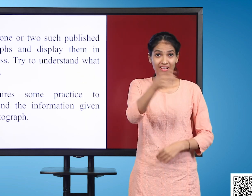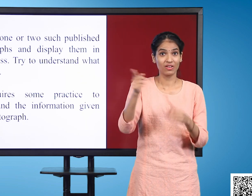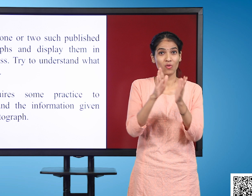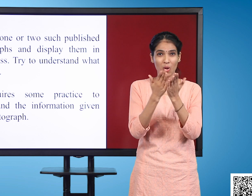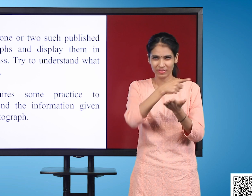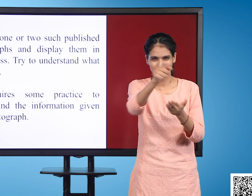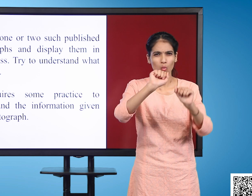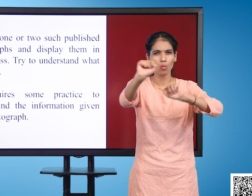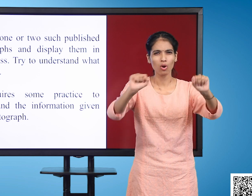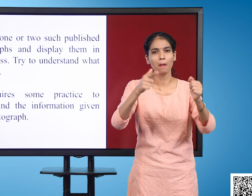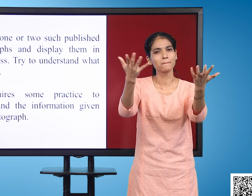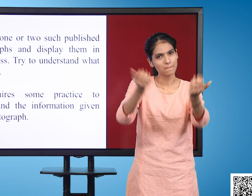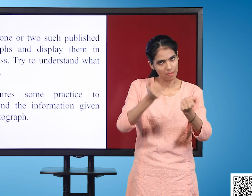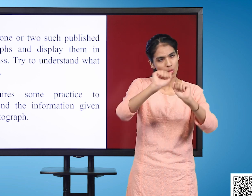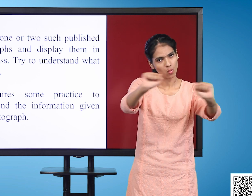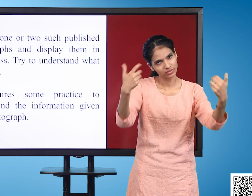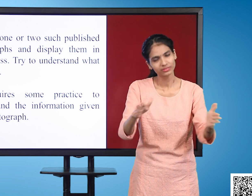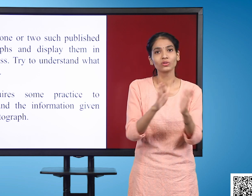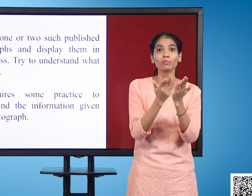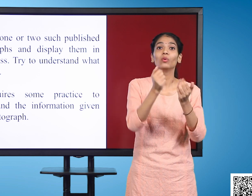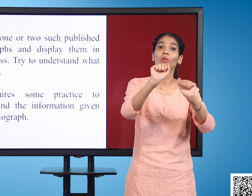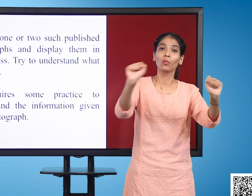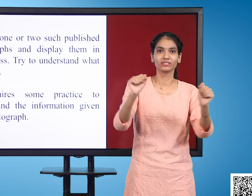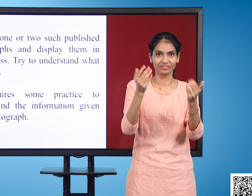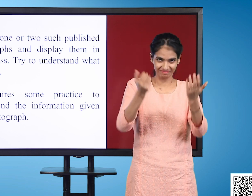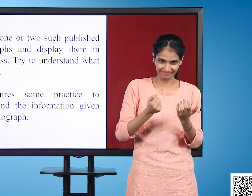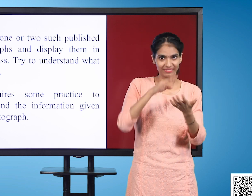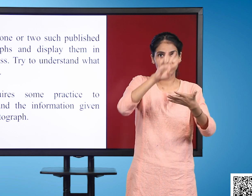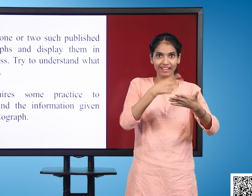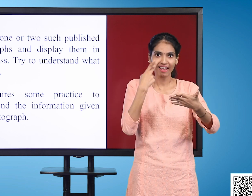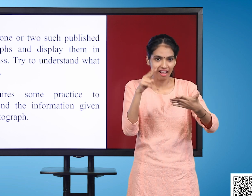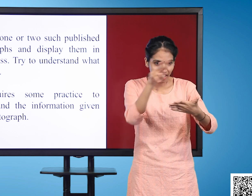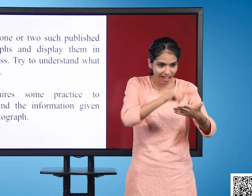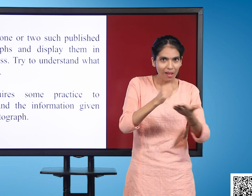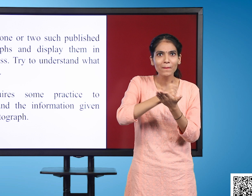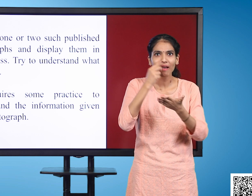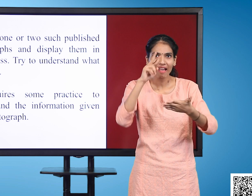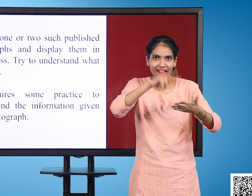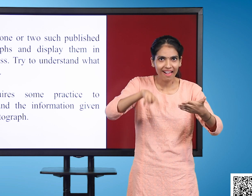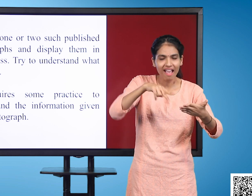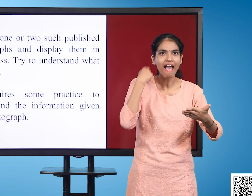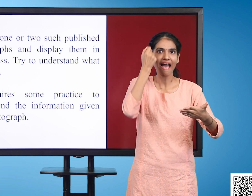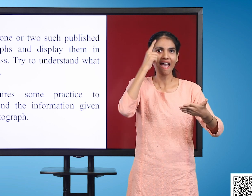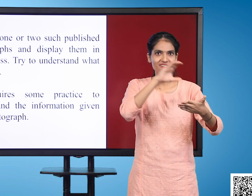Collect one or two such published pictographs and display them in your class. Try to understand what they say.